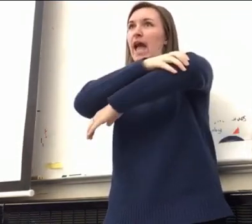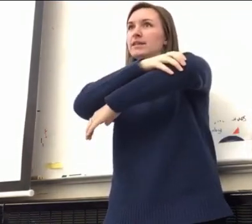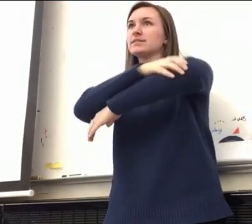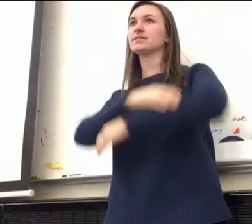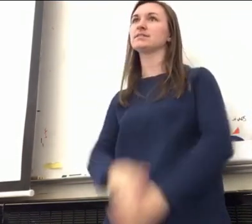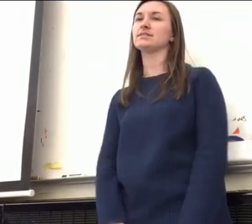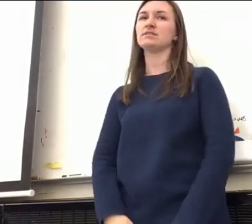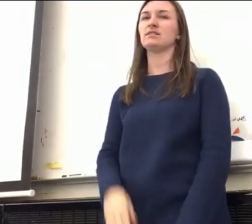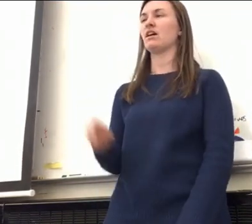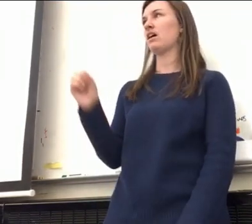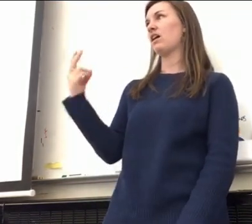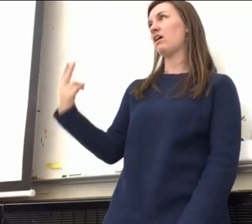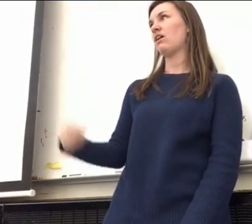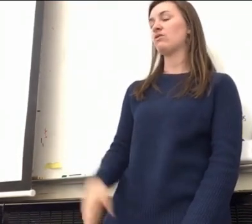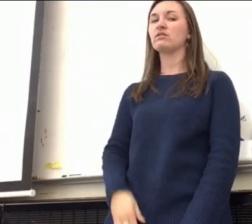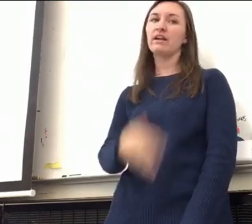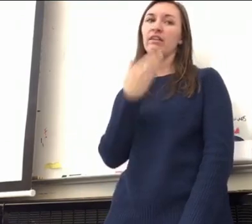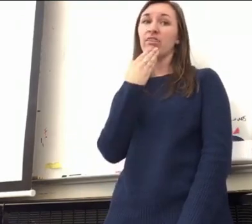Okay.